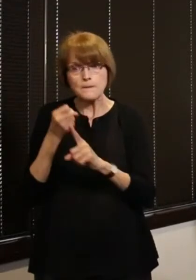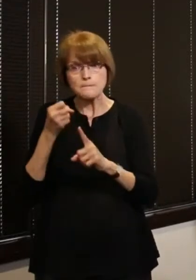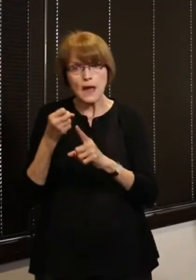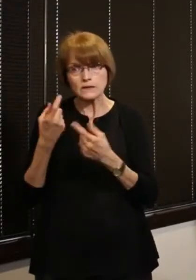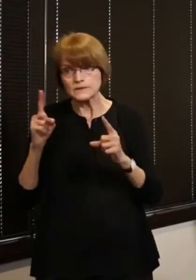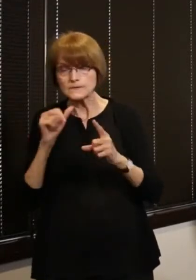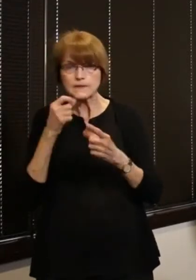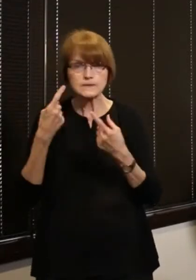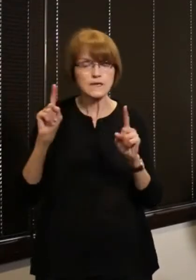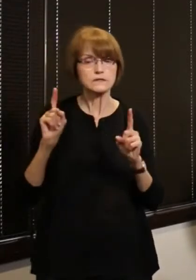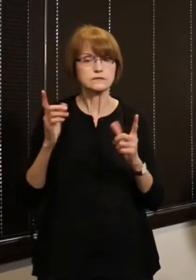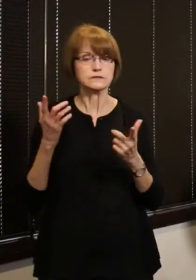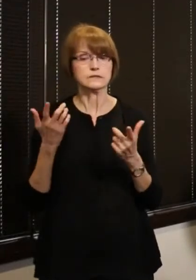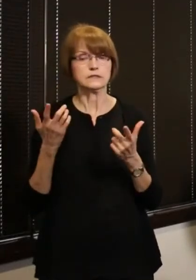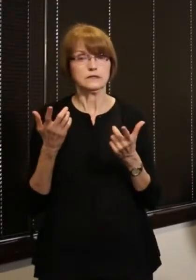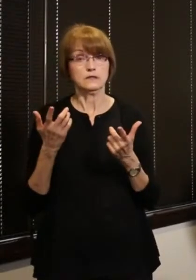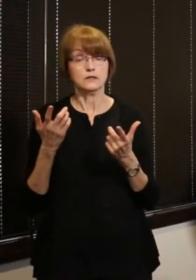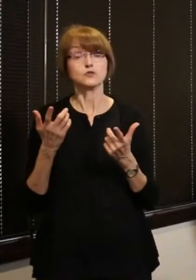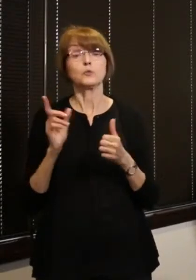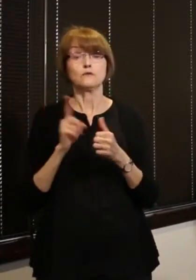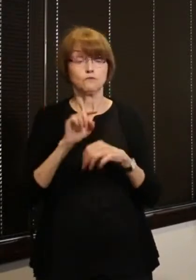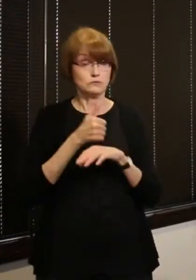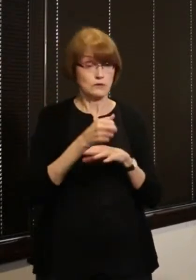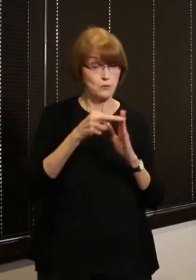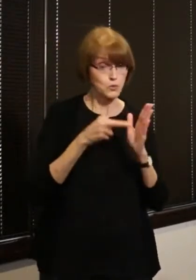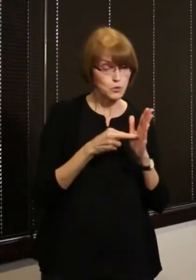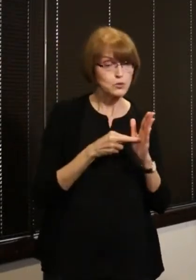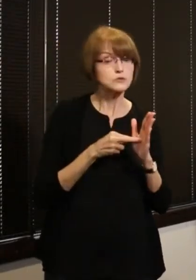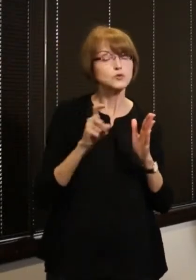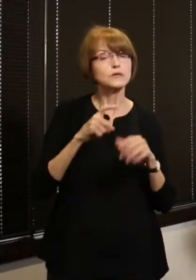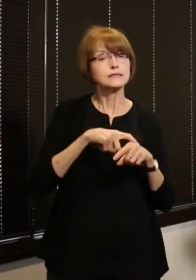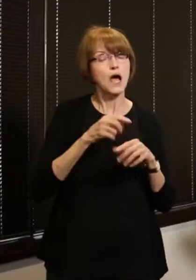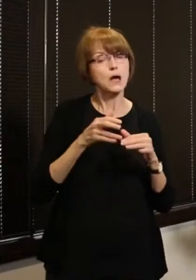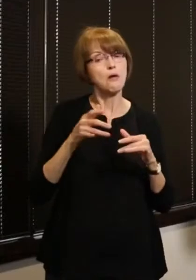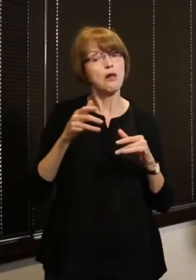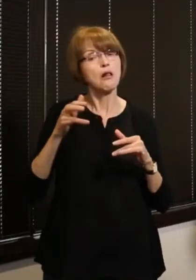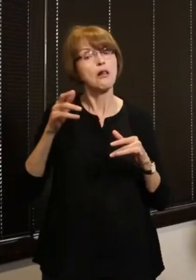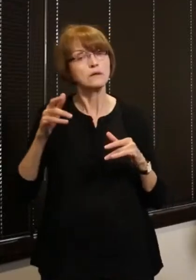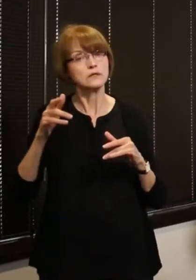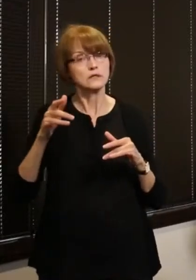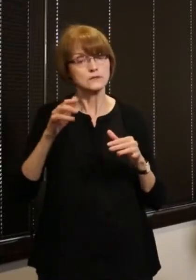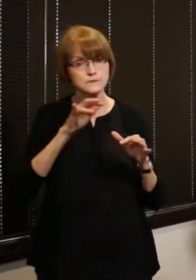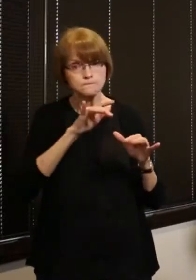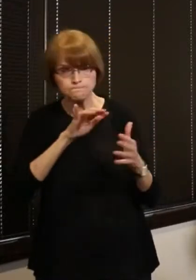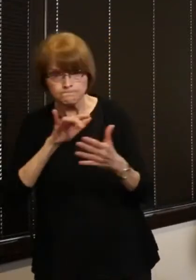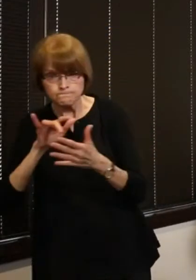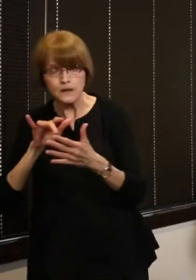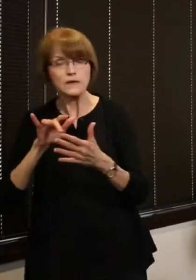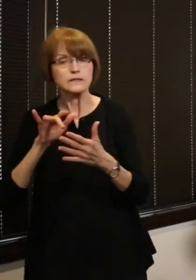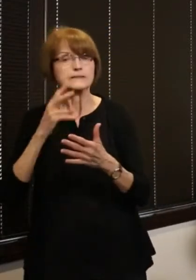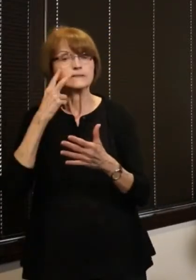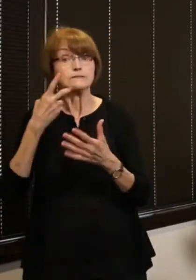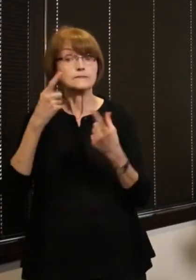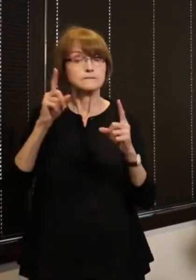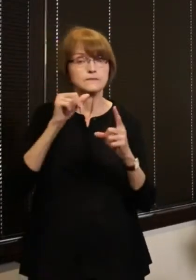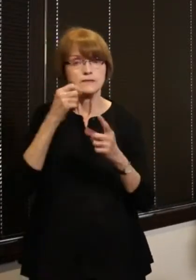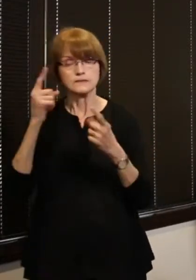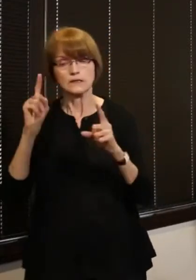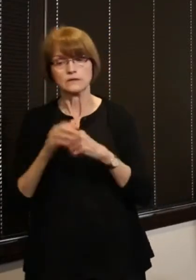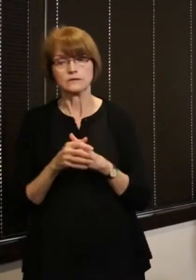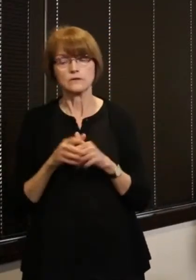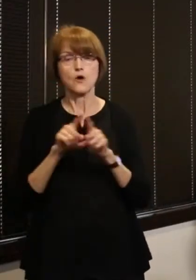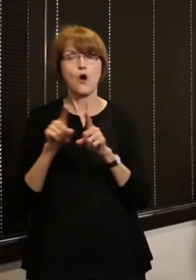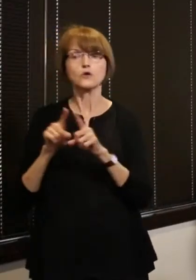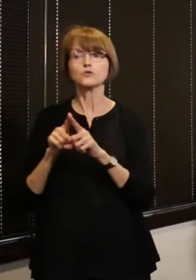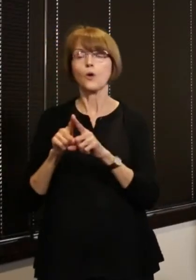is from some of those actions. And then we also have to get data back from our public health partners